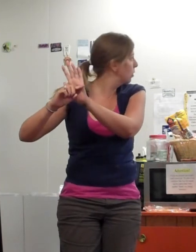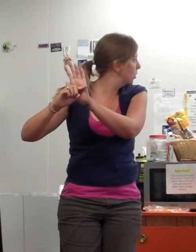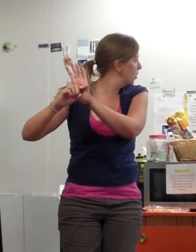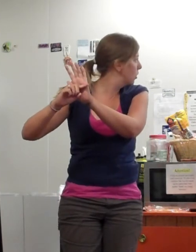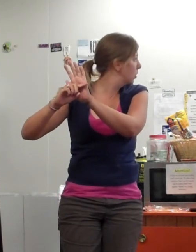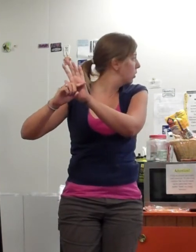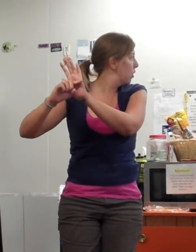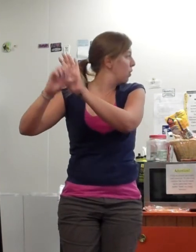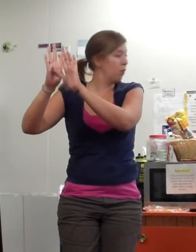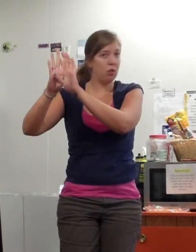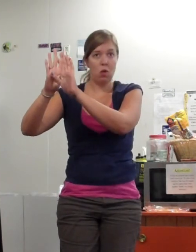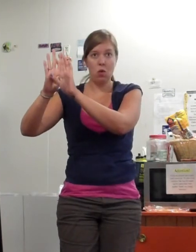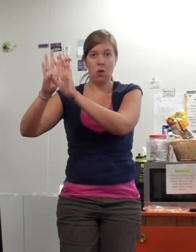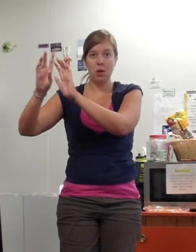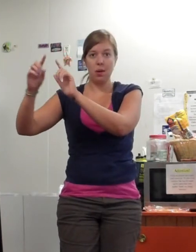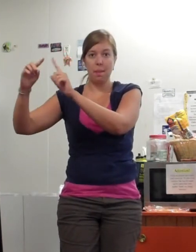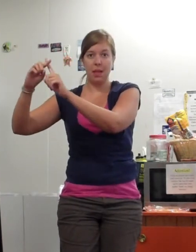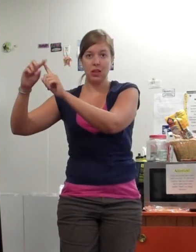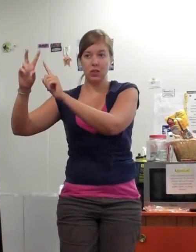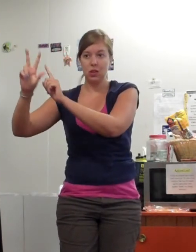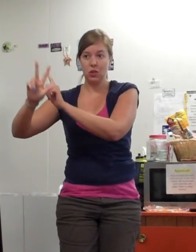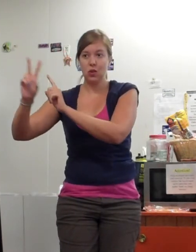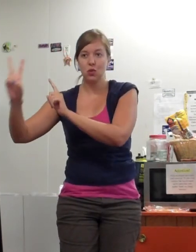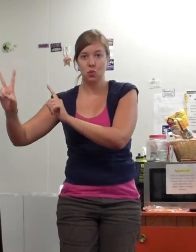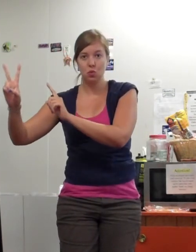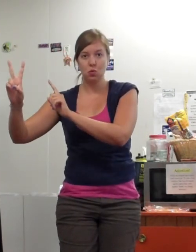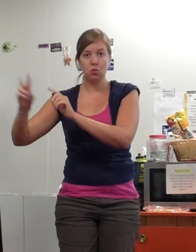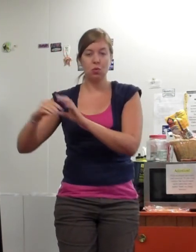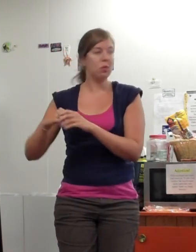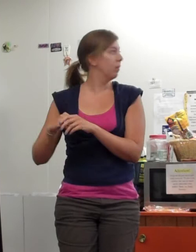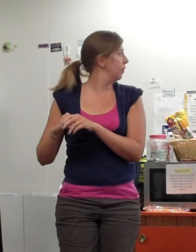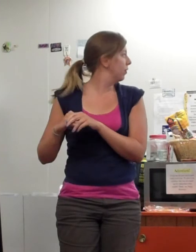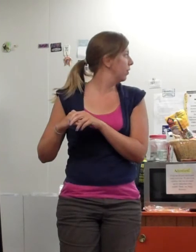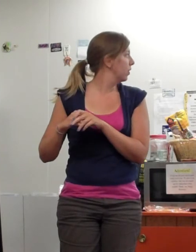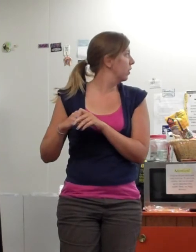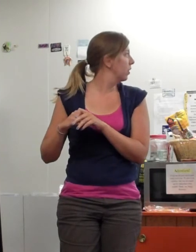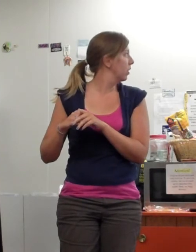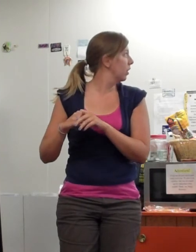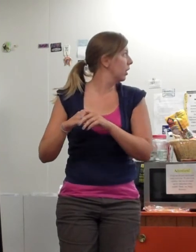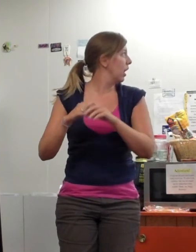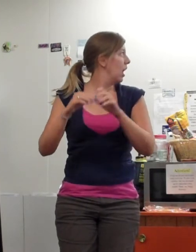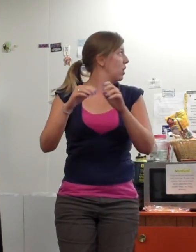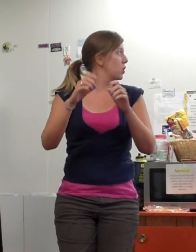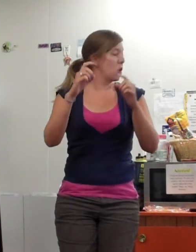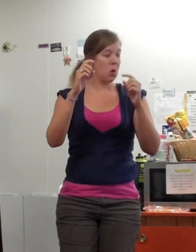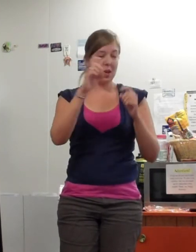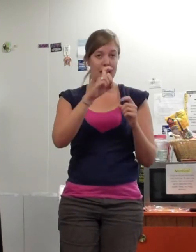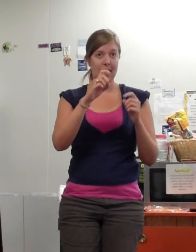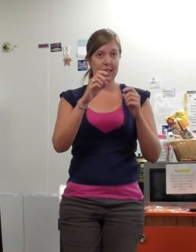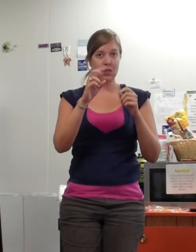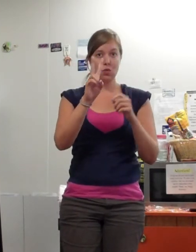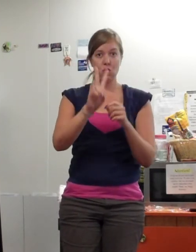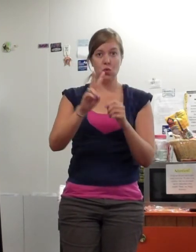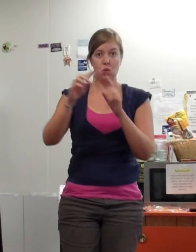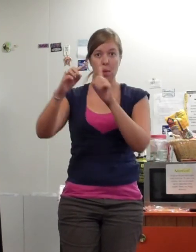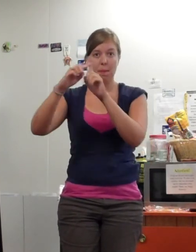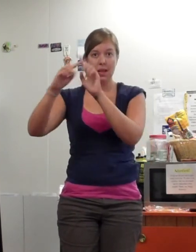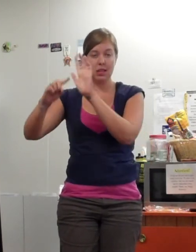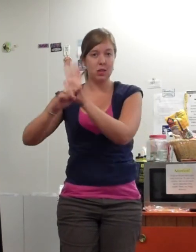36, all over 2. Square root of 36, you guys already know what that is. Square root of 36 is 6.